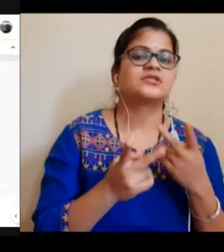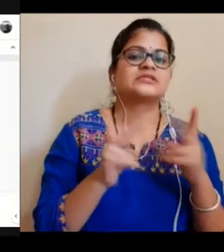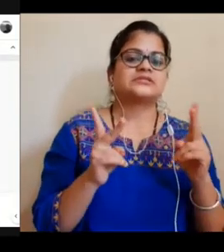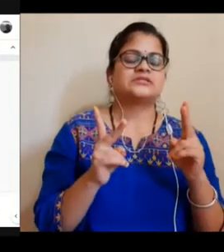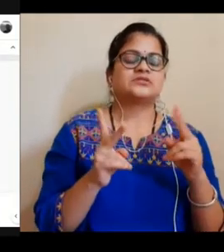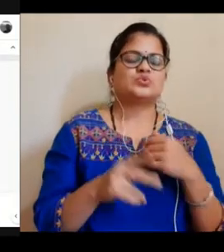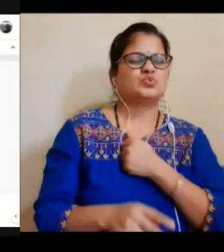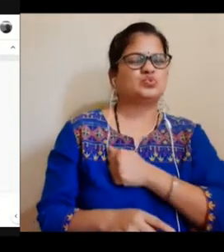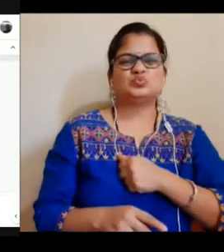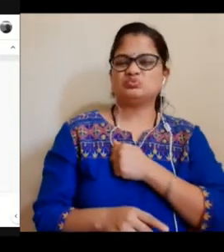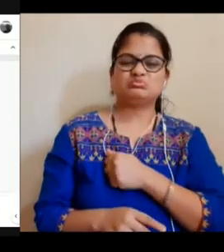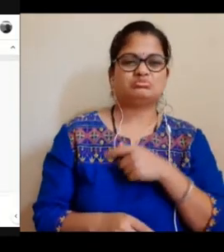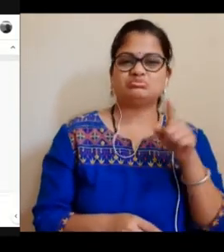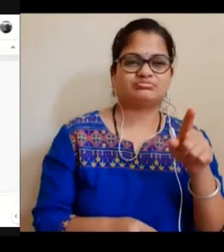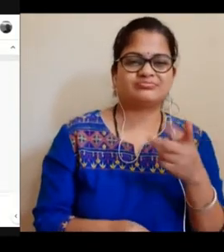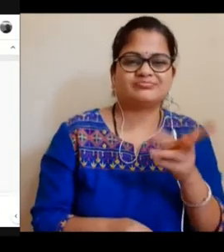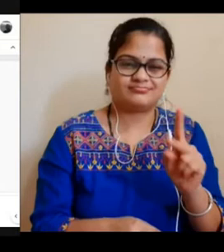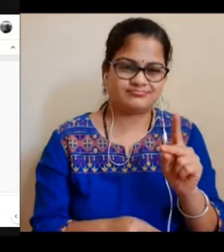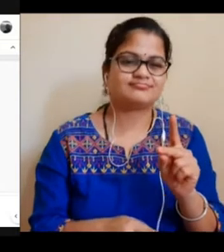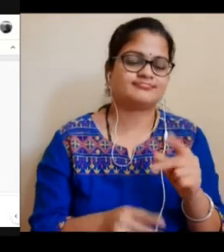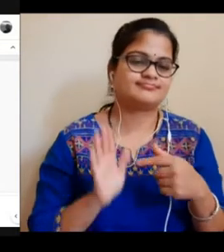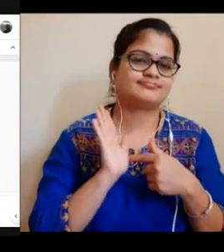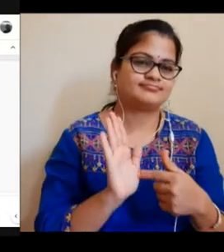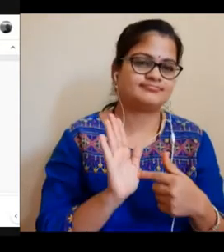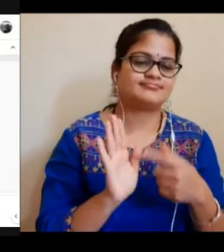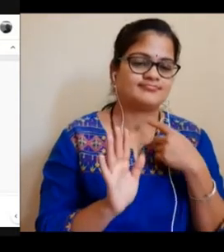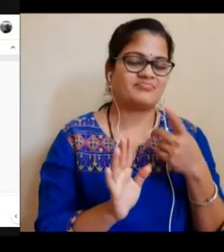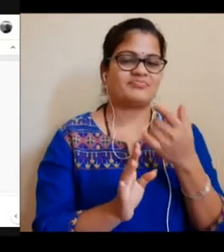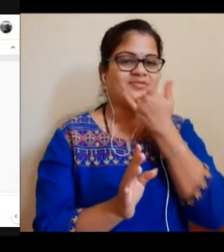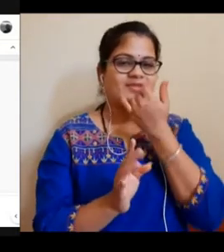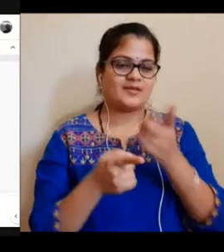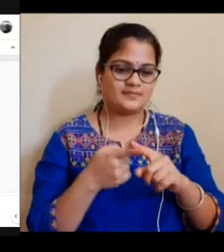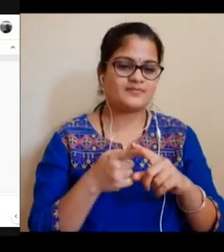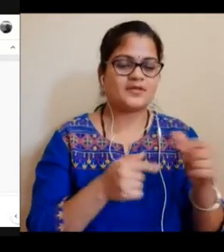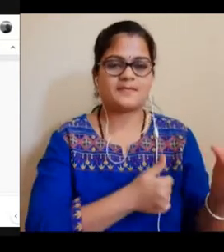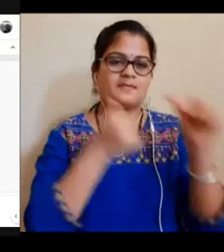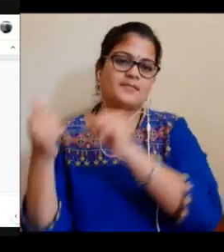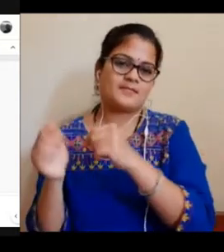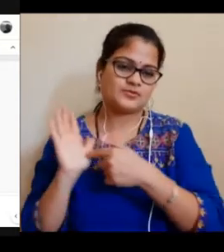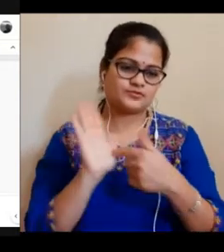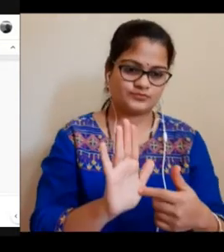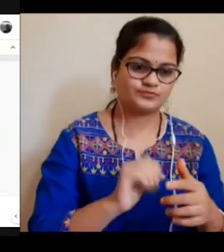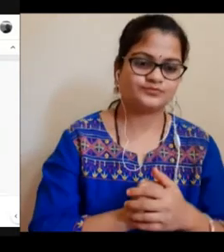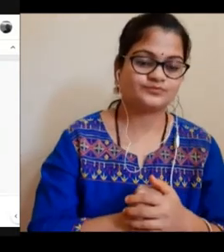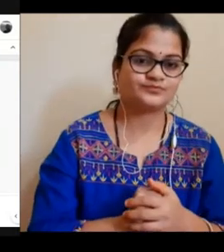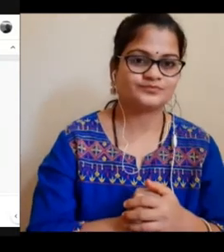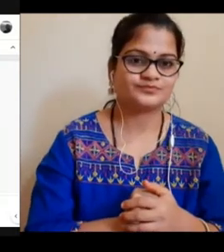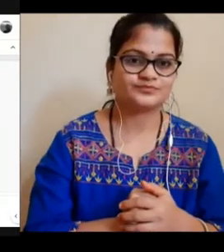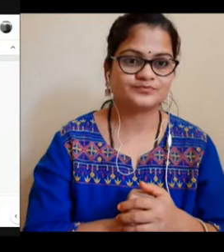a different face saying sorry, click here to try again, like that. So now we'll see how to do this.